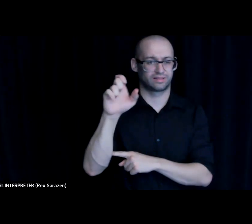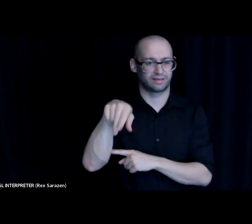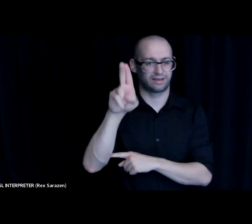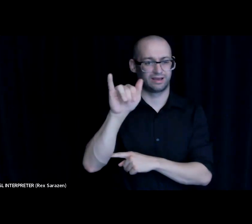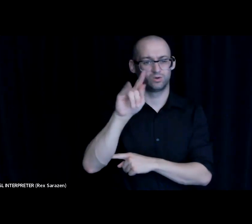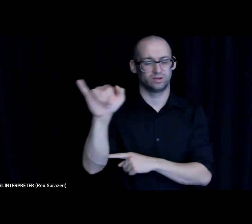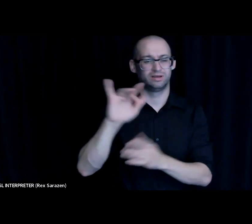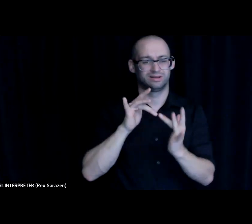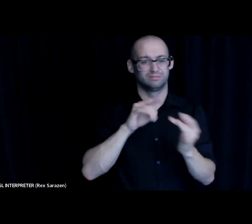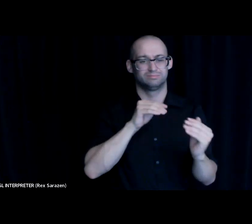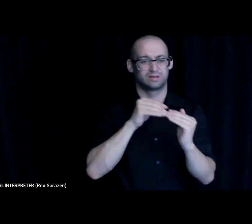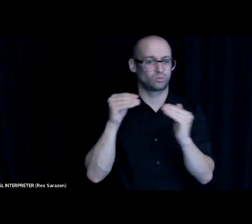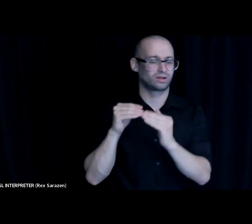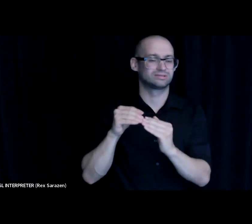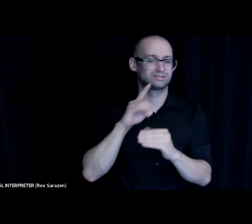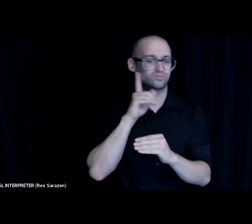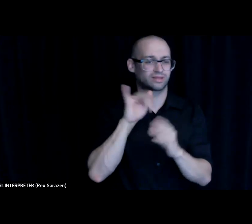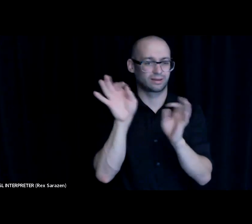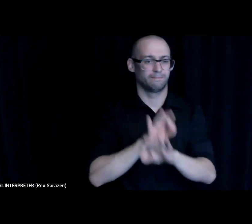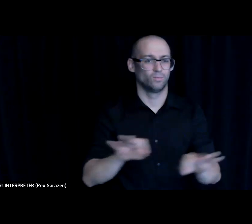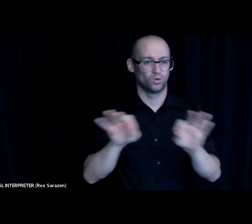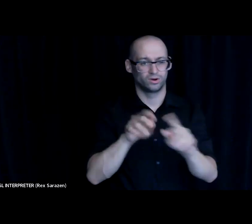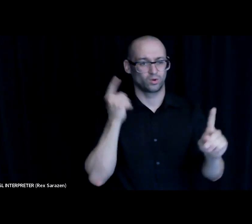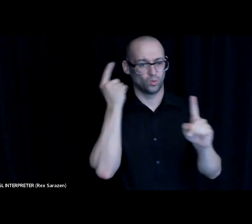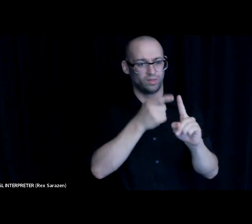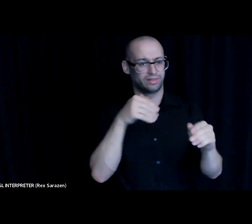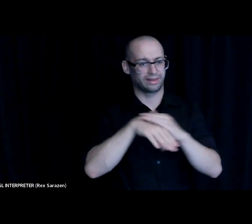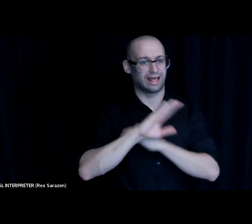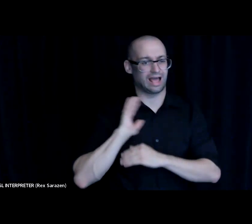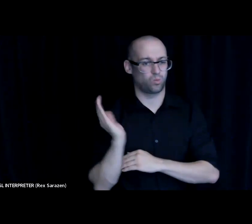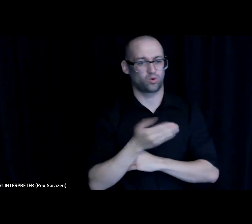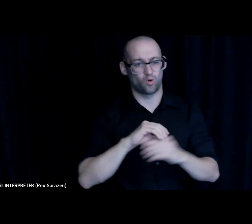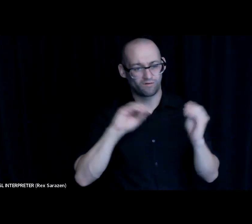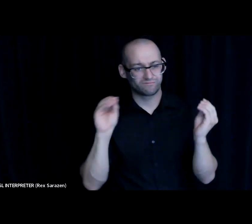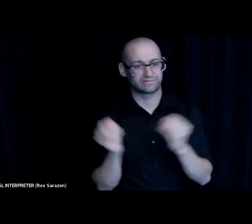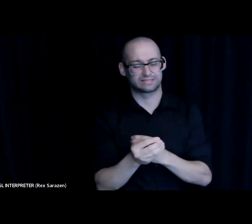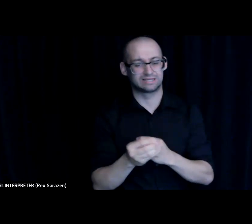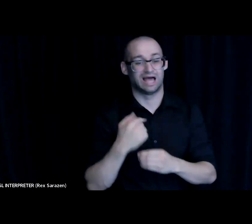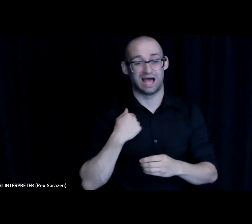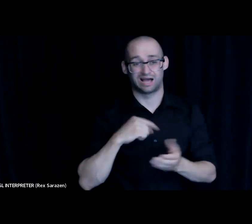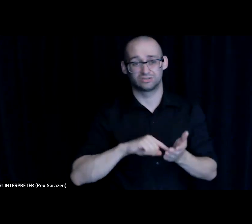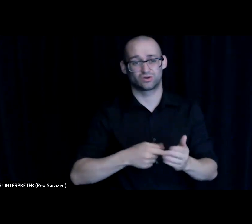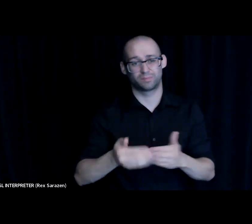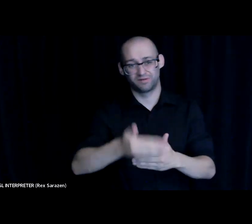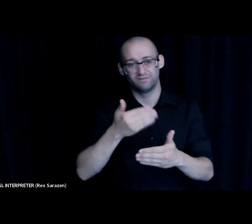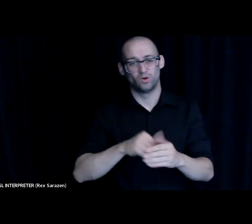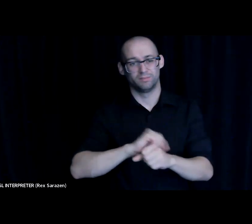key priorities that we have in our office. Actually started well before the pandemic,